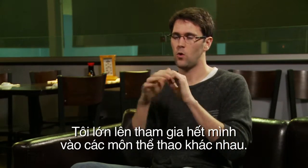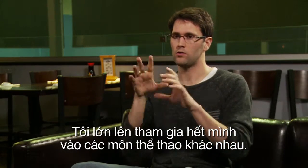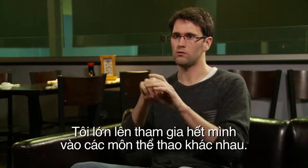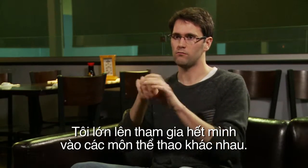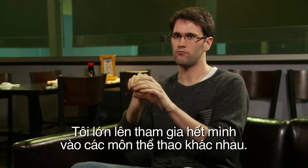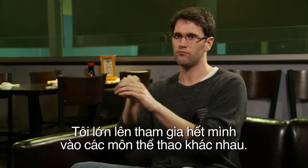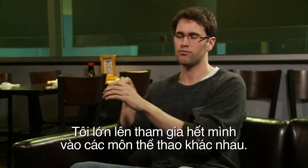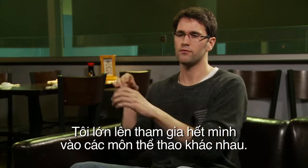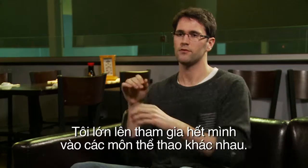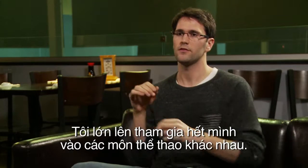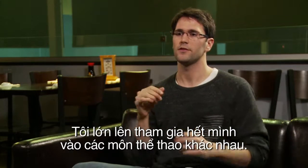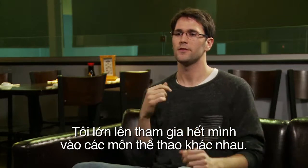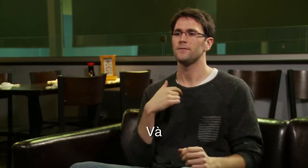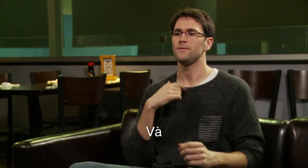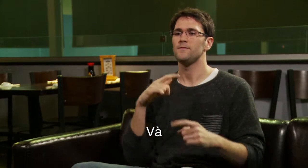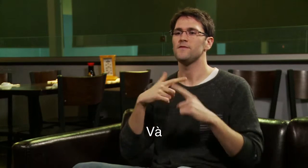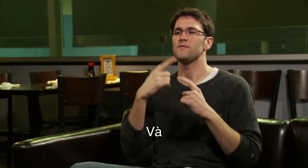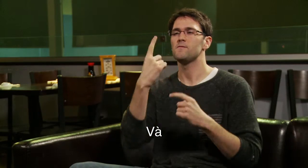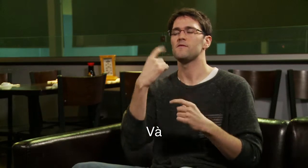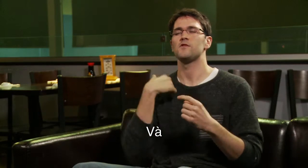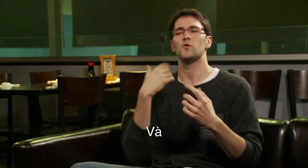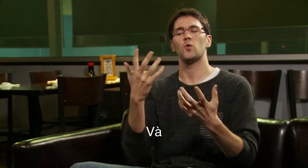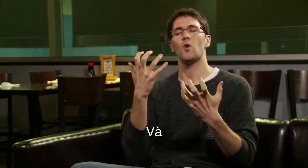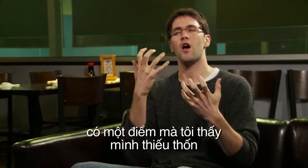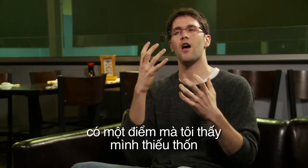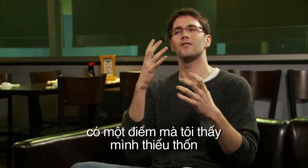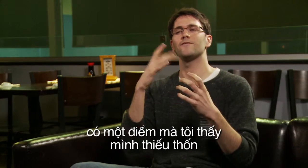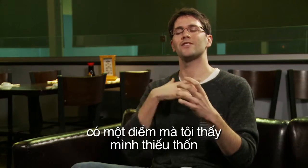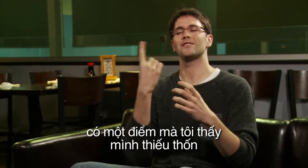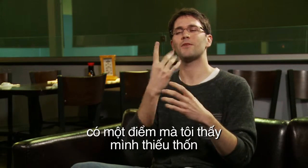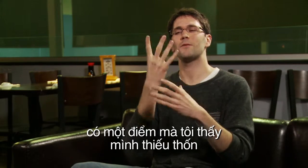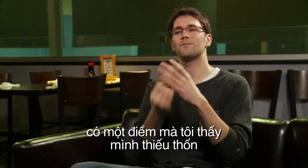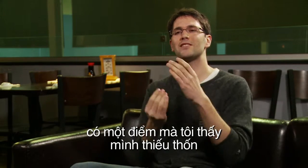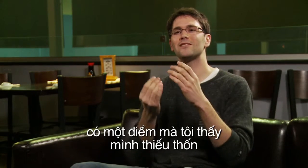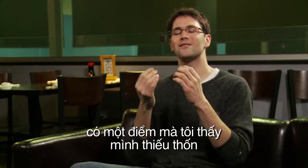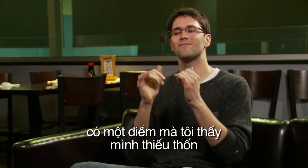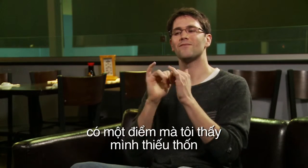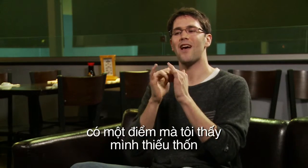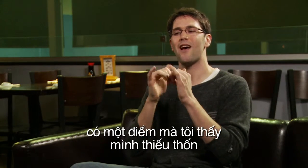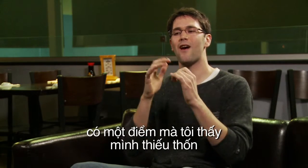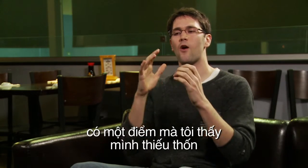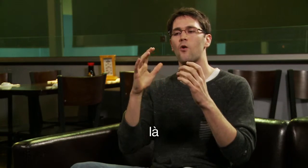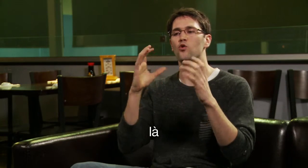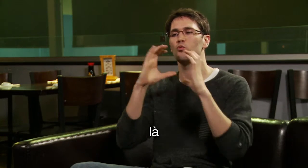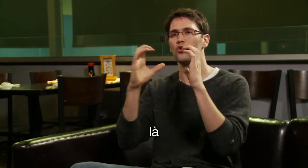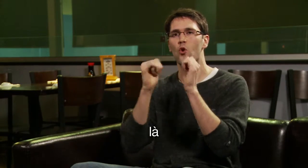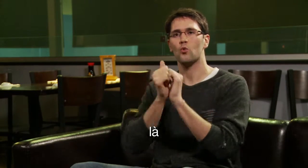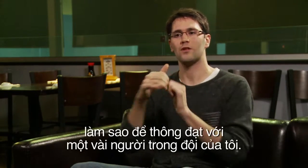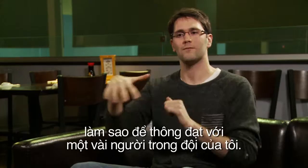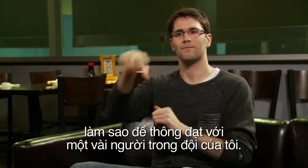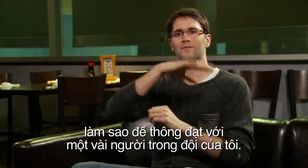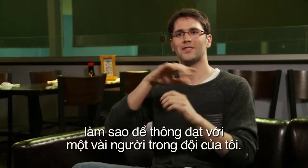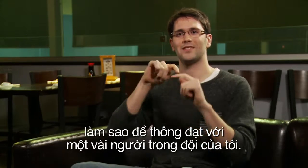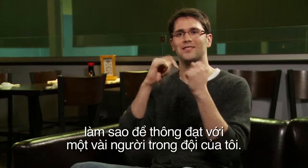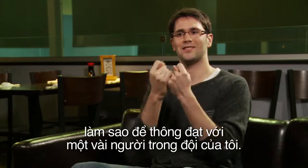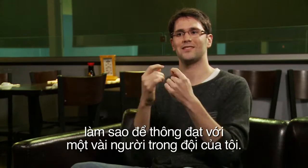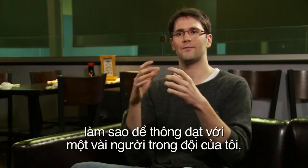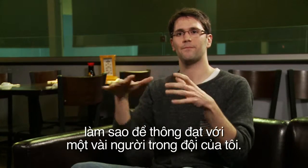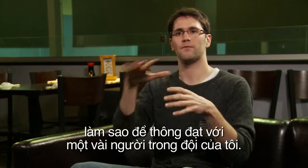many different sports growing up. And there was one thing I felt that was missing was how to communicate on some of my